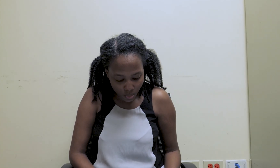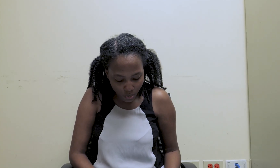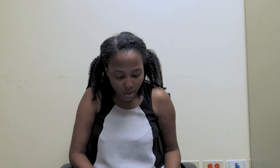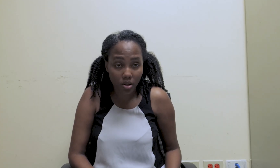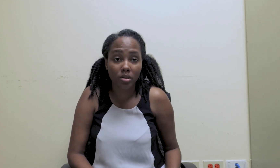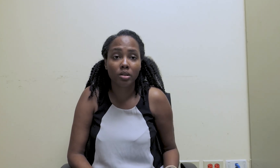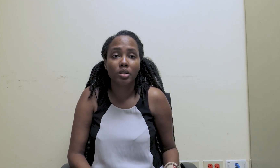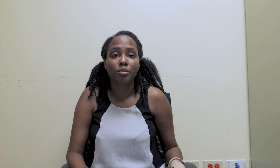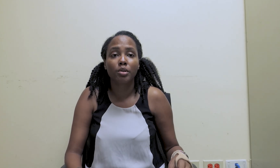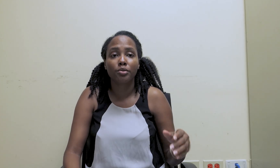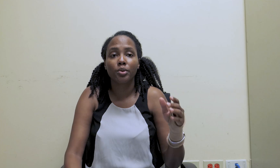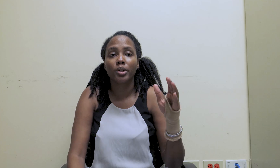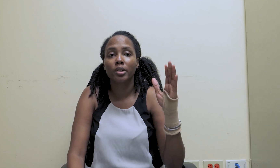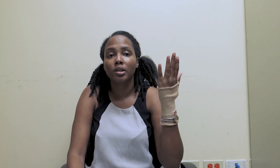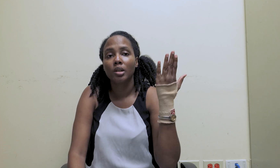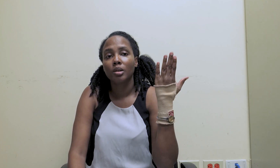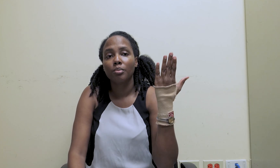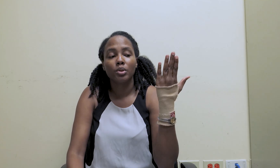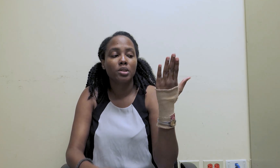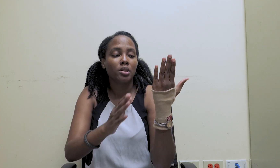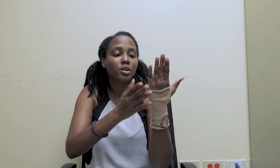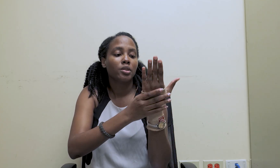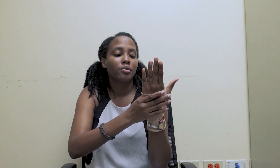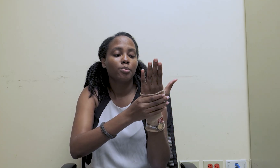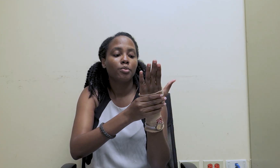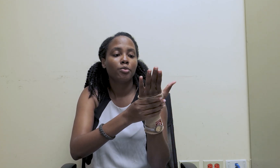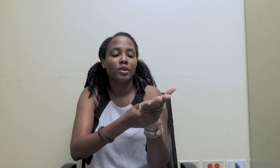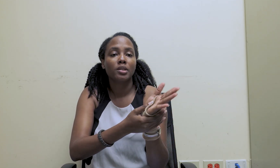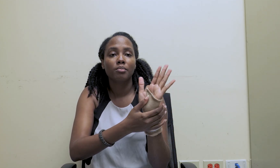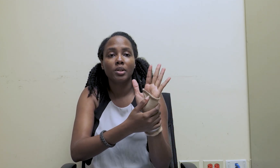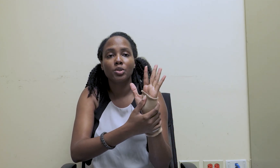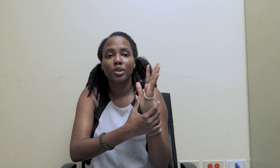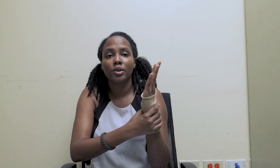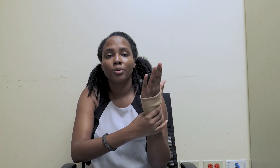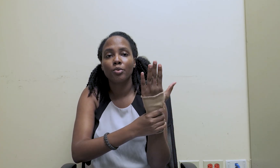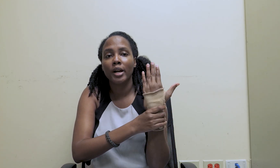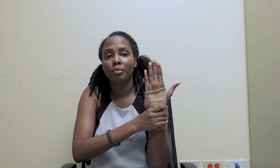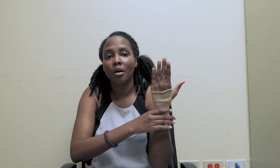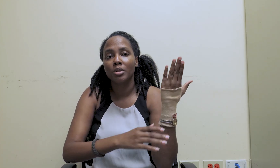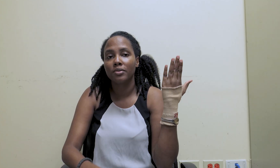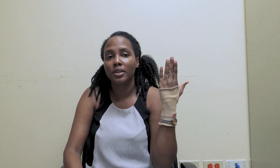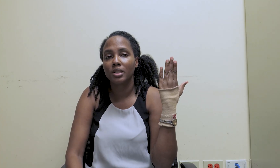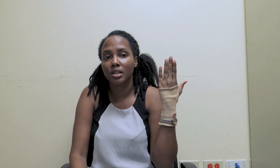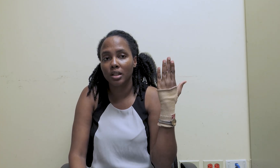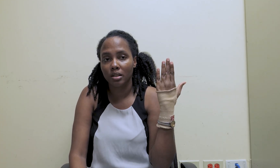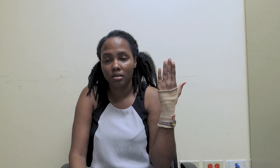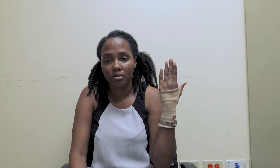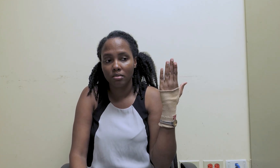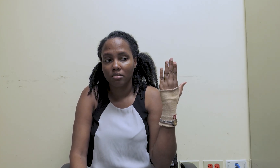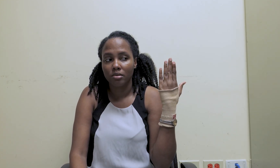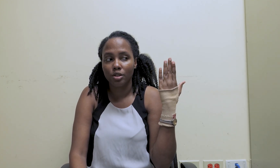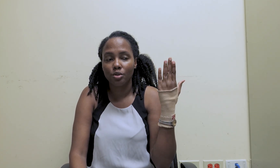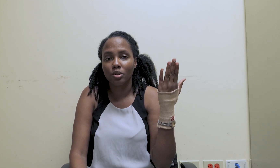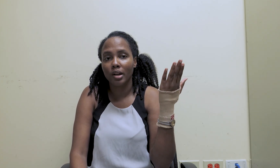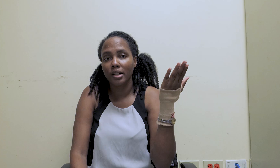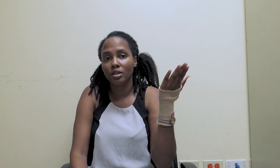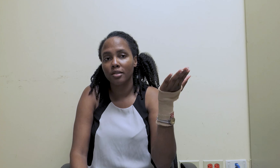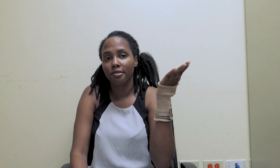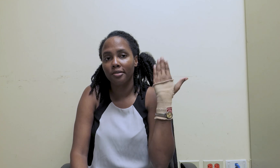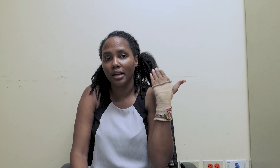we could. Before, put your face, make sure your right palm is facing your shoulder and you just fan